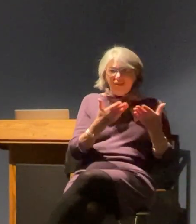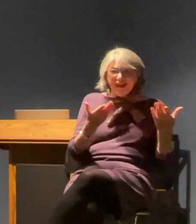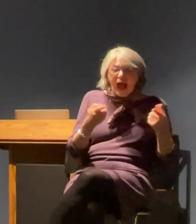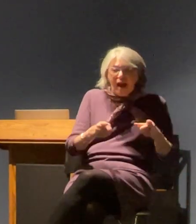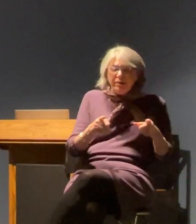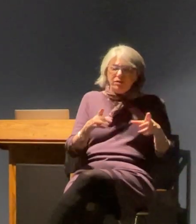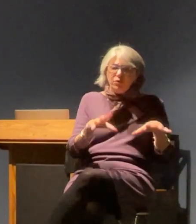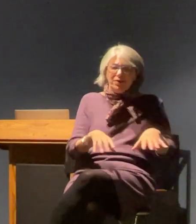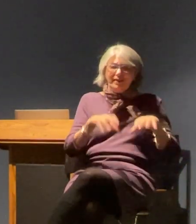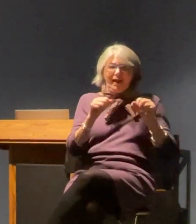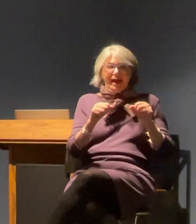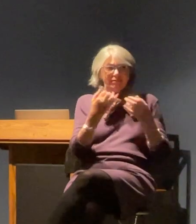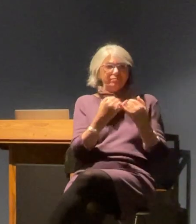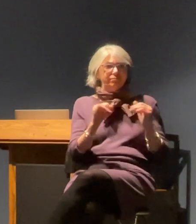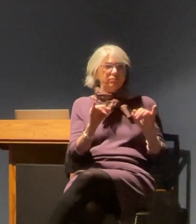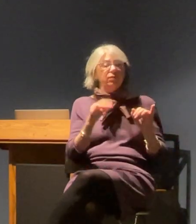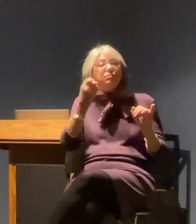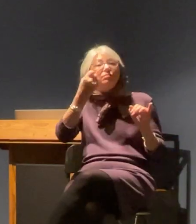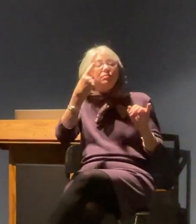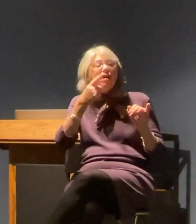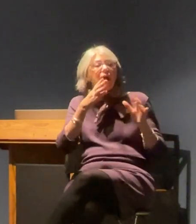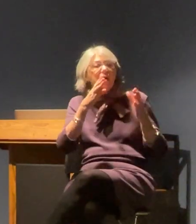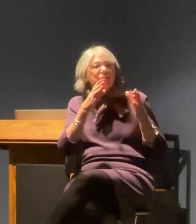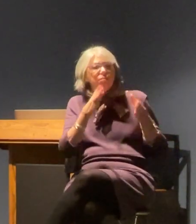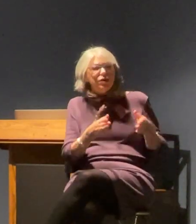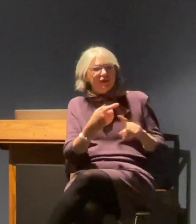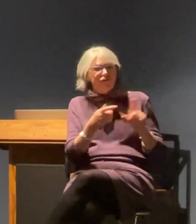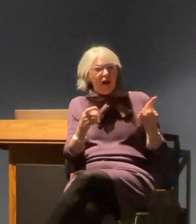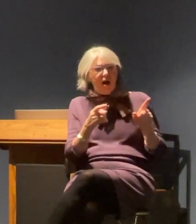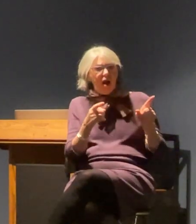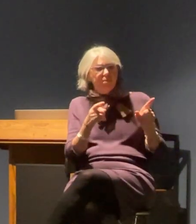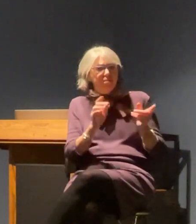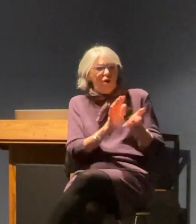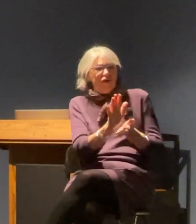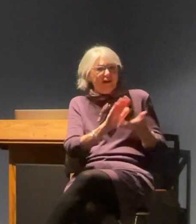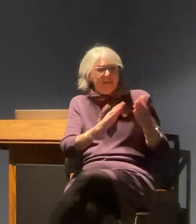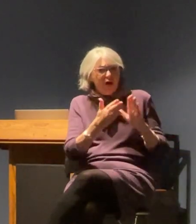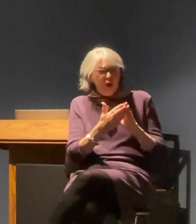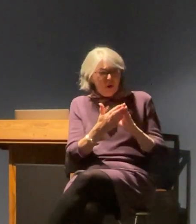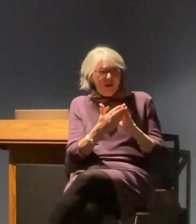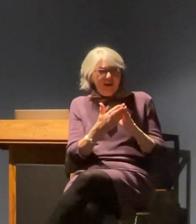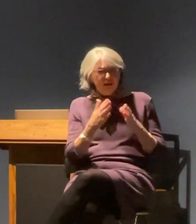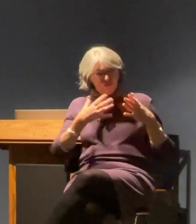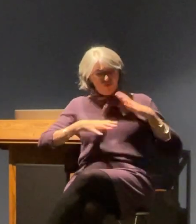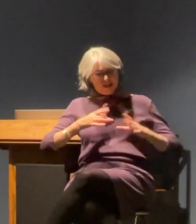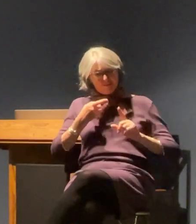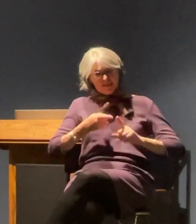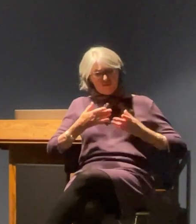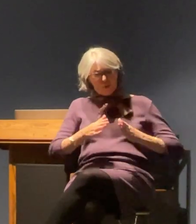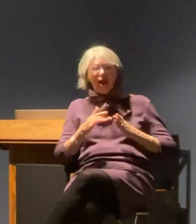you'll understand the individual when the marginalized community is dressed a certain way, there's a bigger conversation happening.